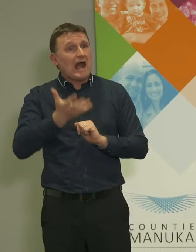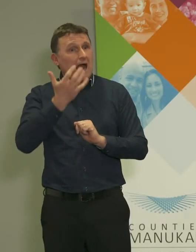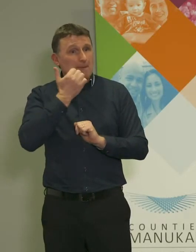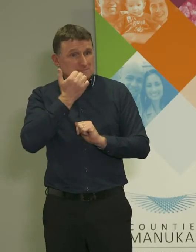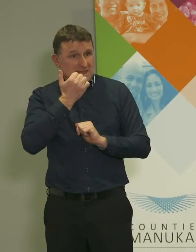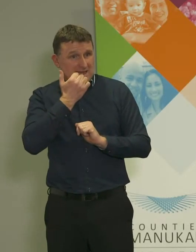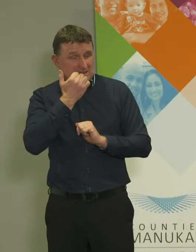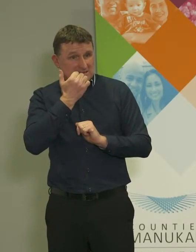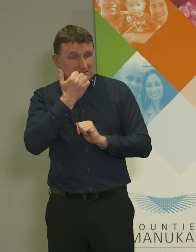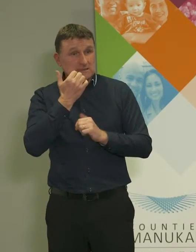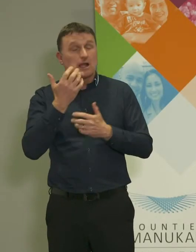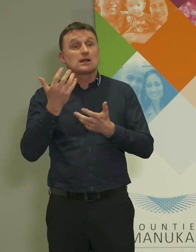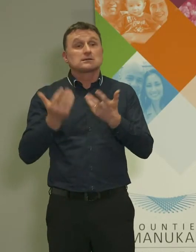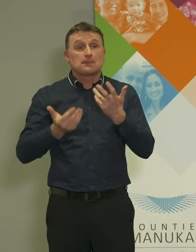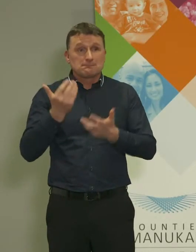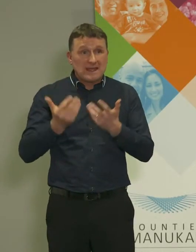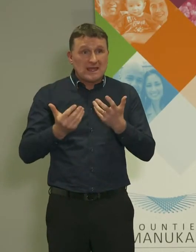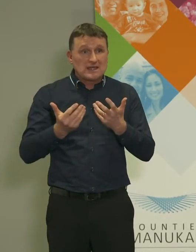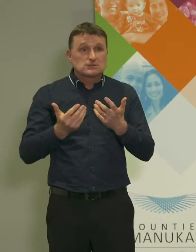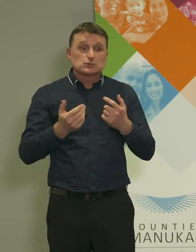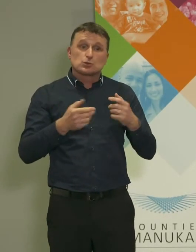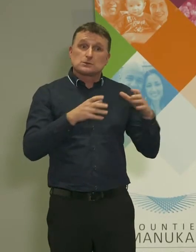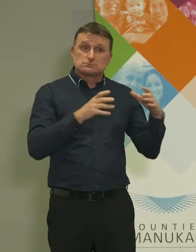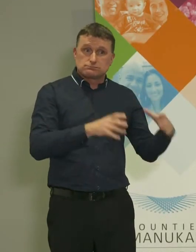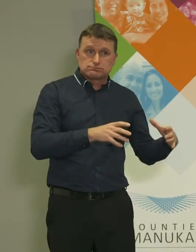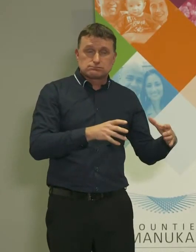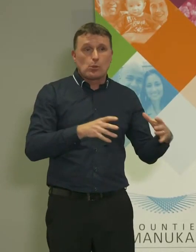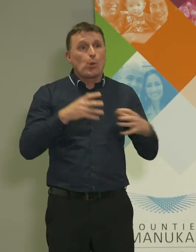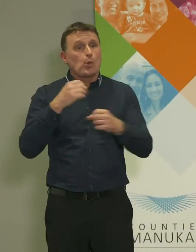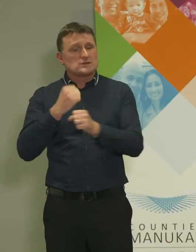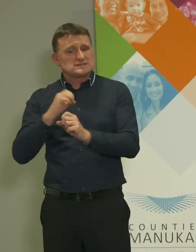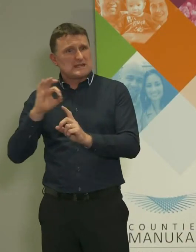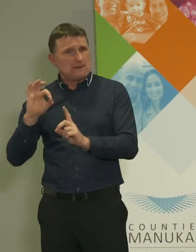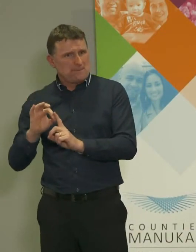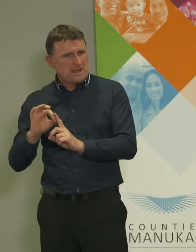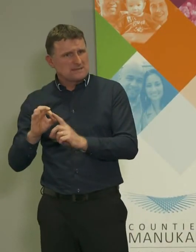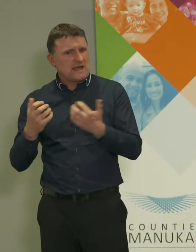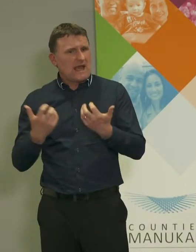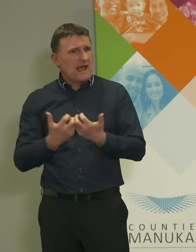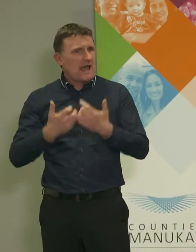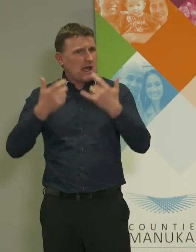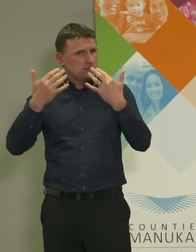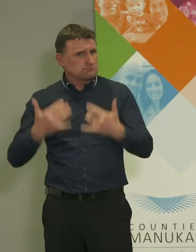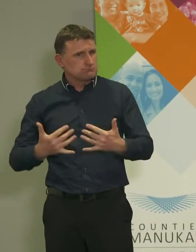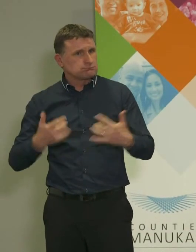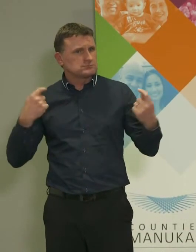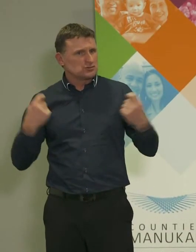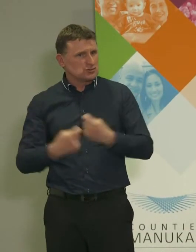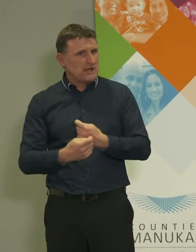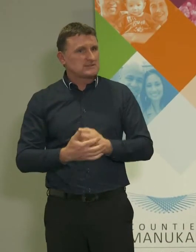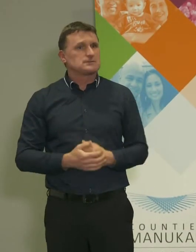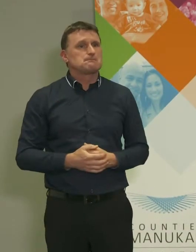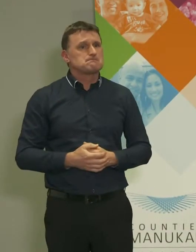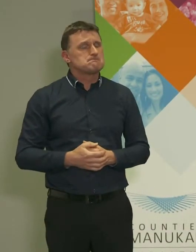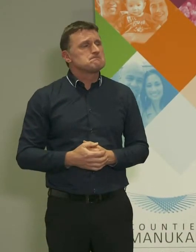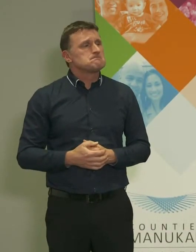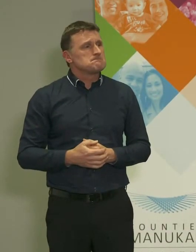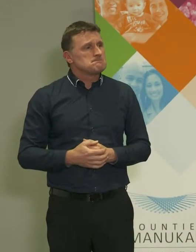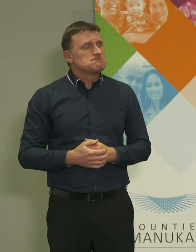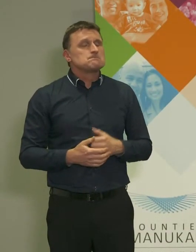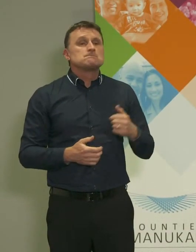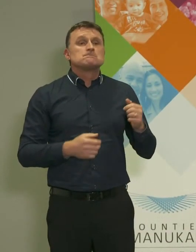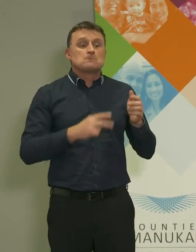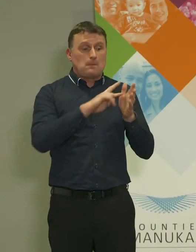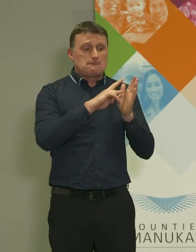From us to general practice. Yes. How has that changed since the pandemic started? So the policy around